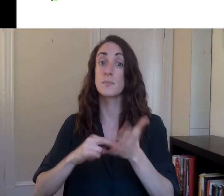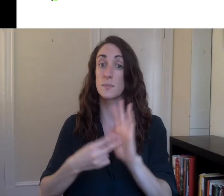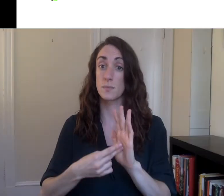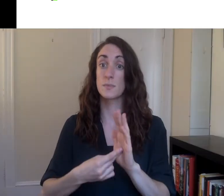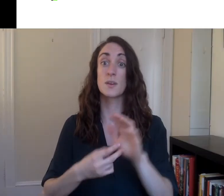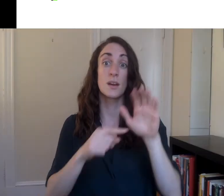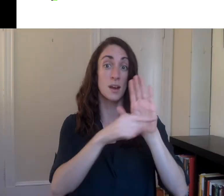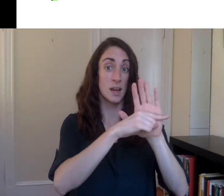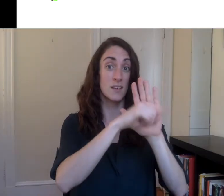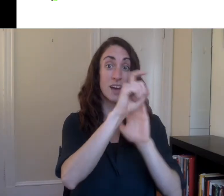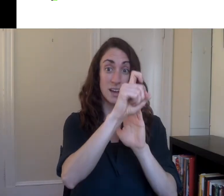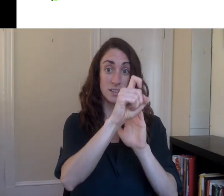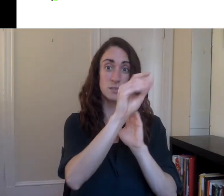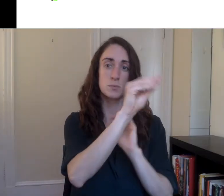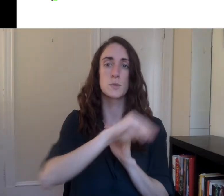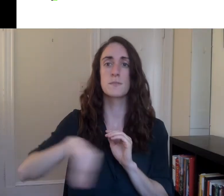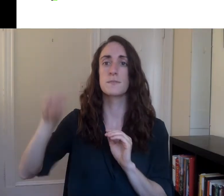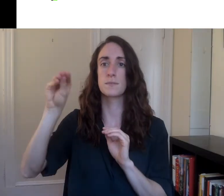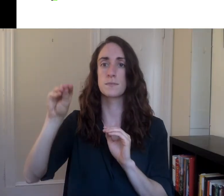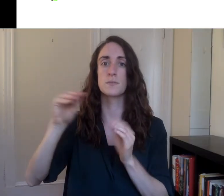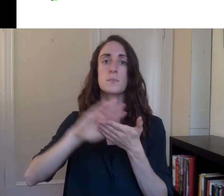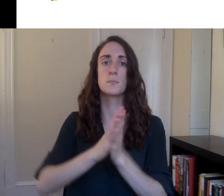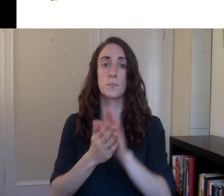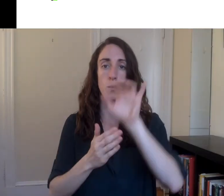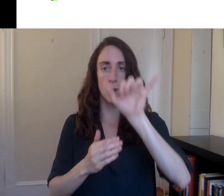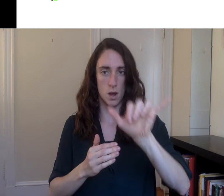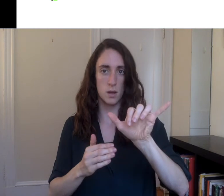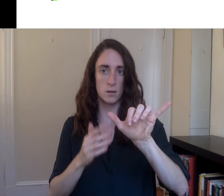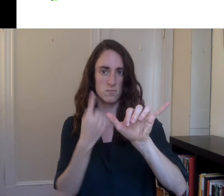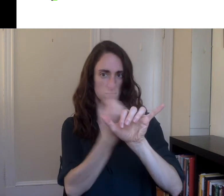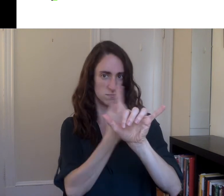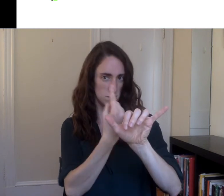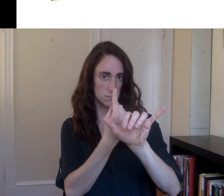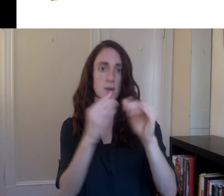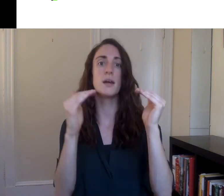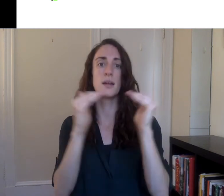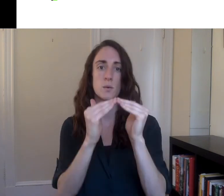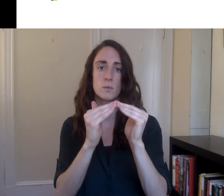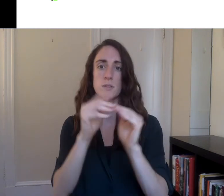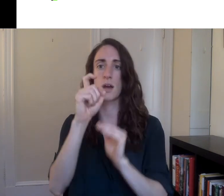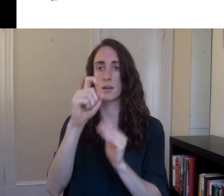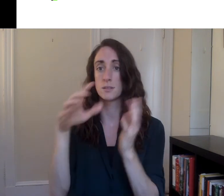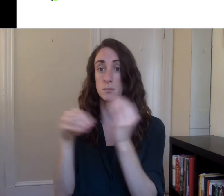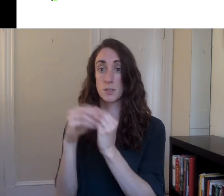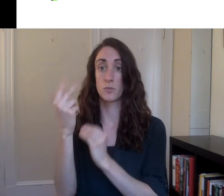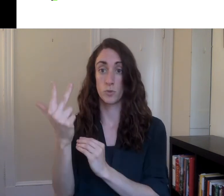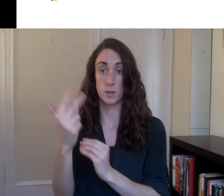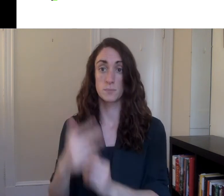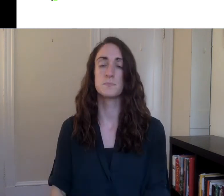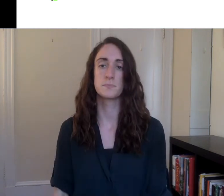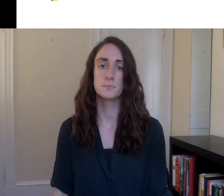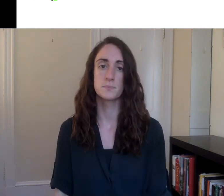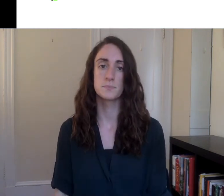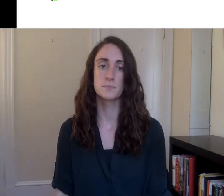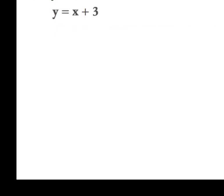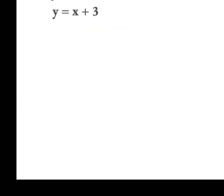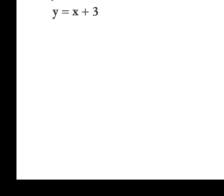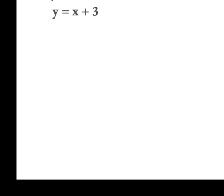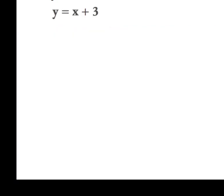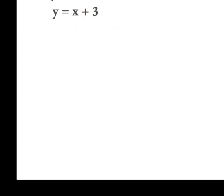So our next step is to get that y by itself on one side of the equation. So we can add x to both sides to make that